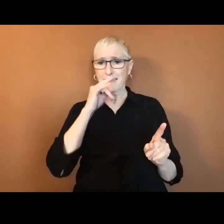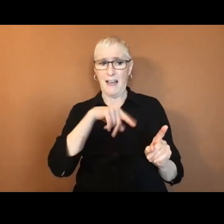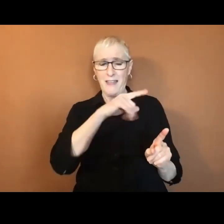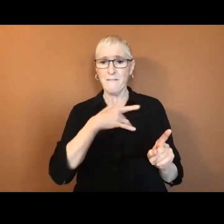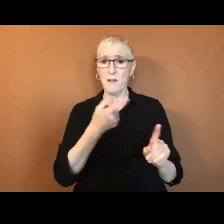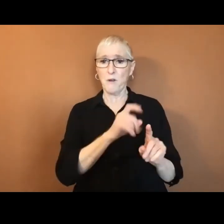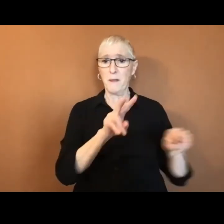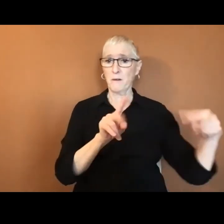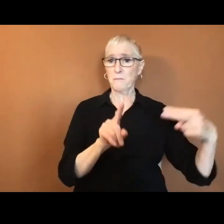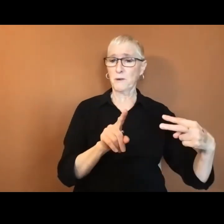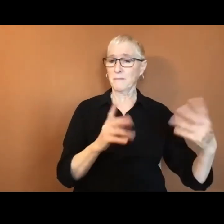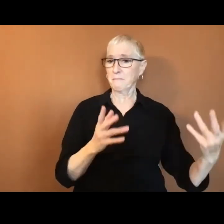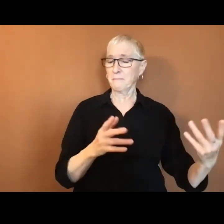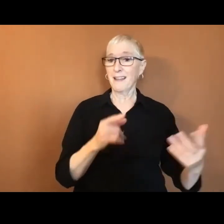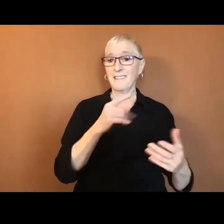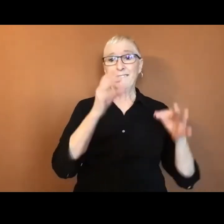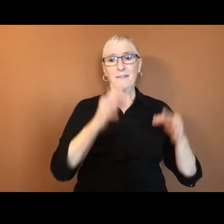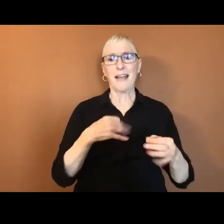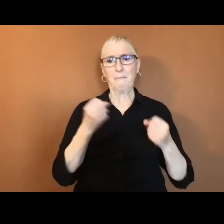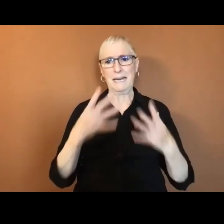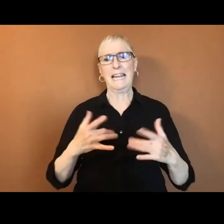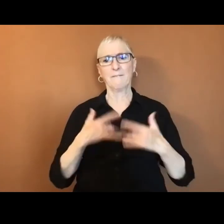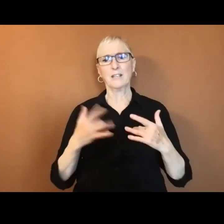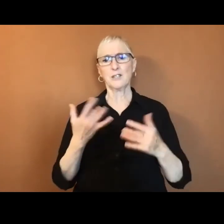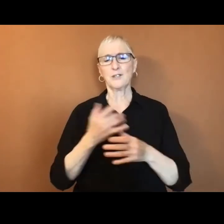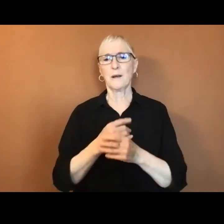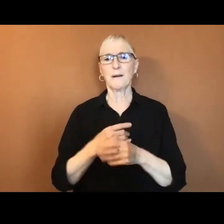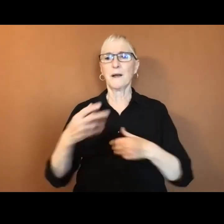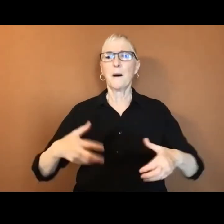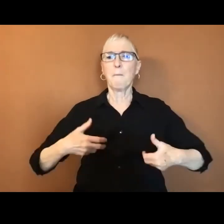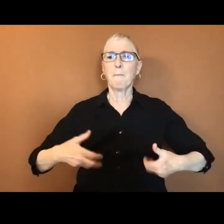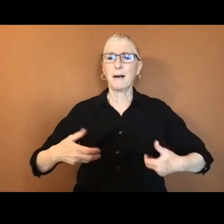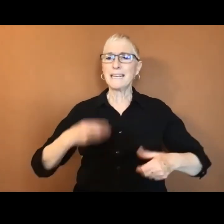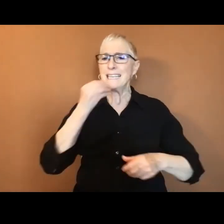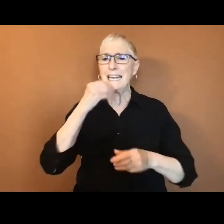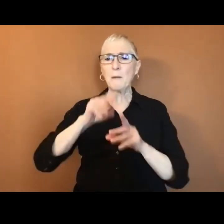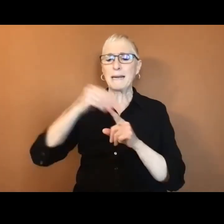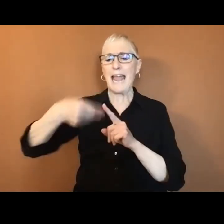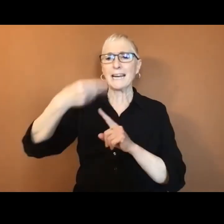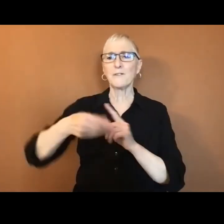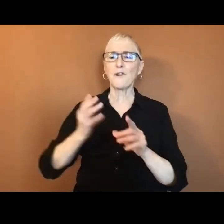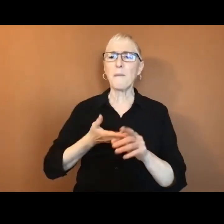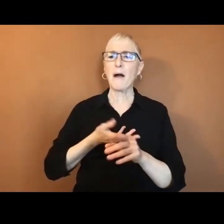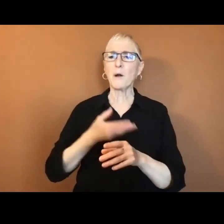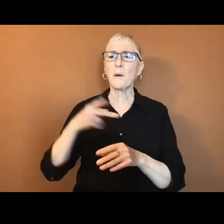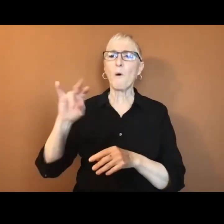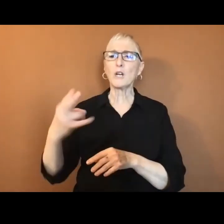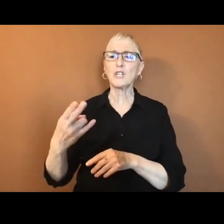side. They certainly had a lot of adventures. We have monkeys eating bananas off our porch in the backyard, and